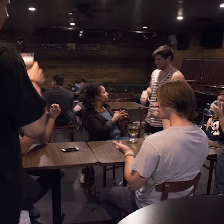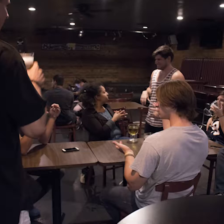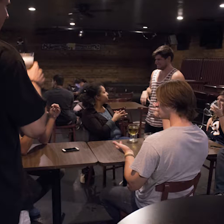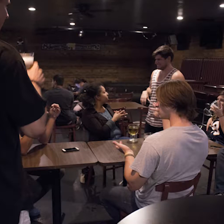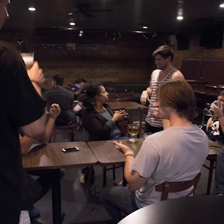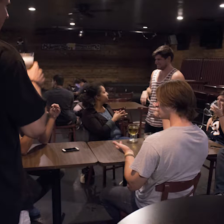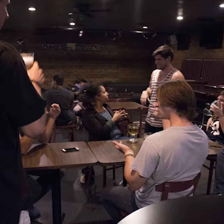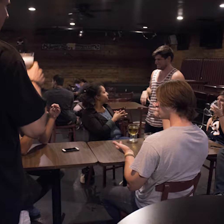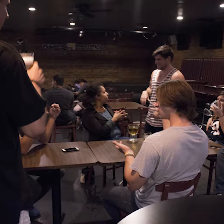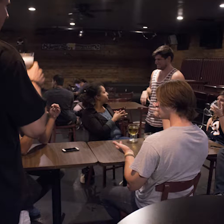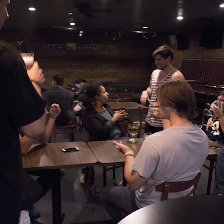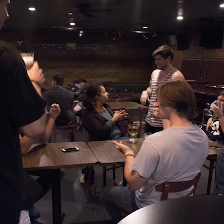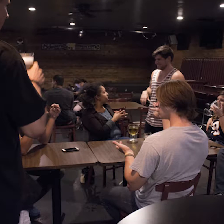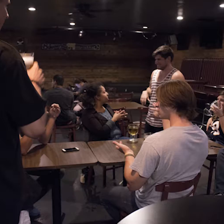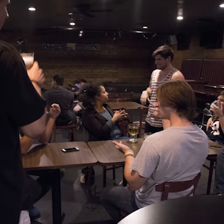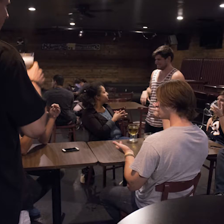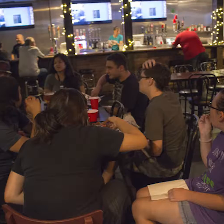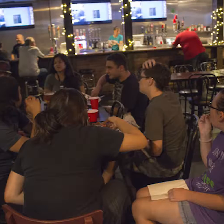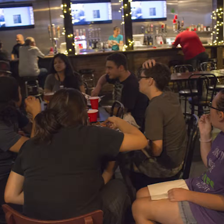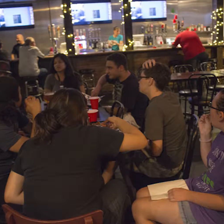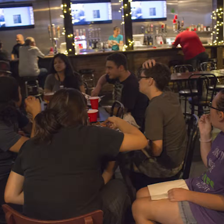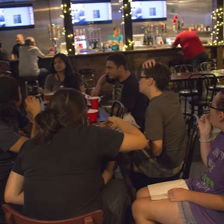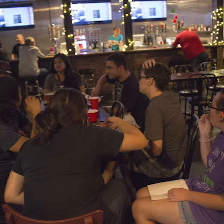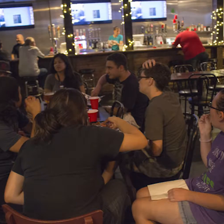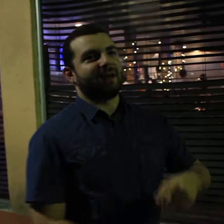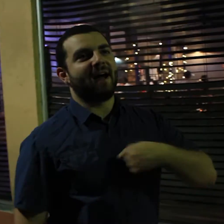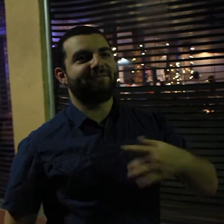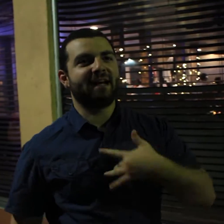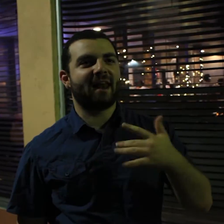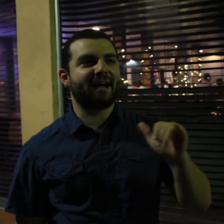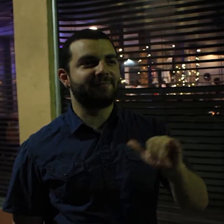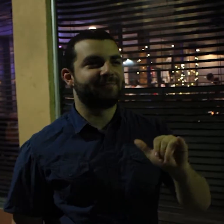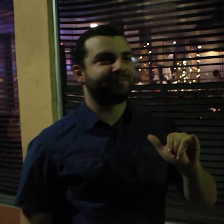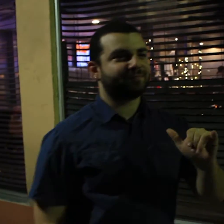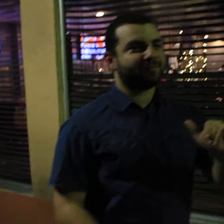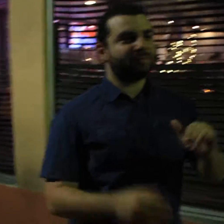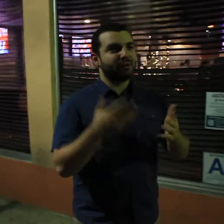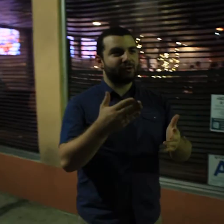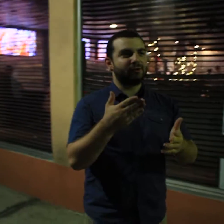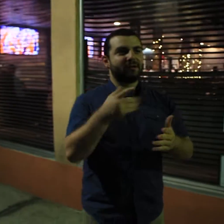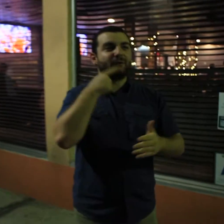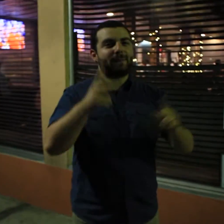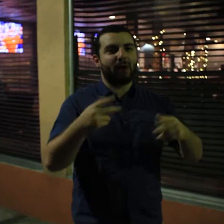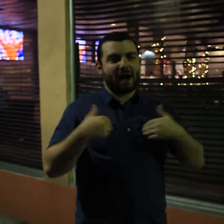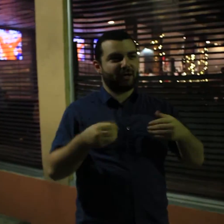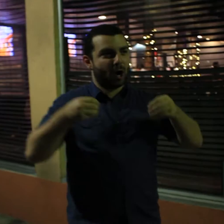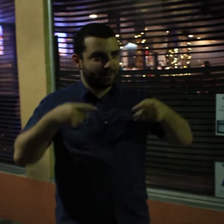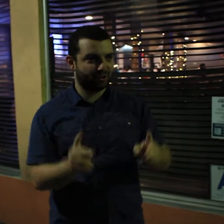ASL skills or even just meet new and interesting people. I feel like hearing people have an